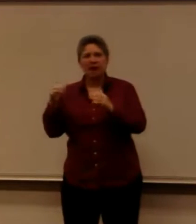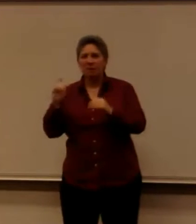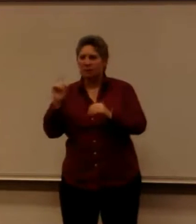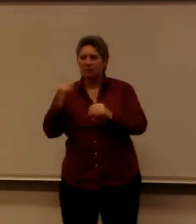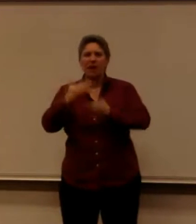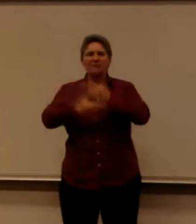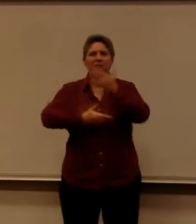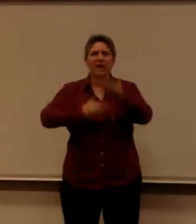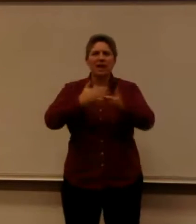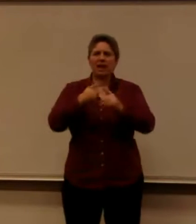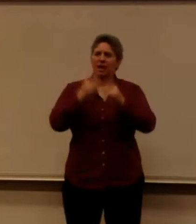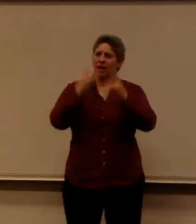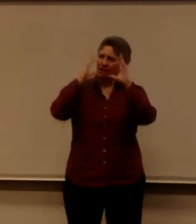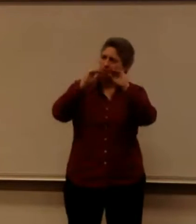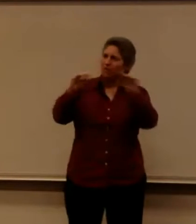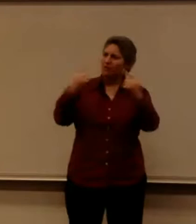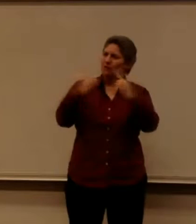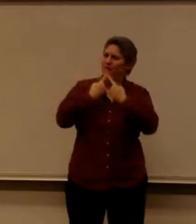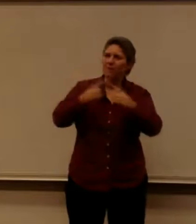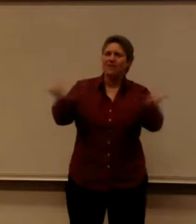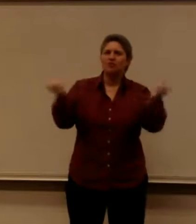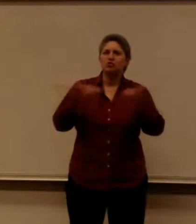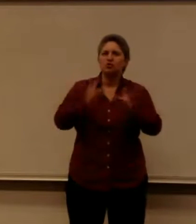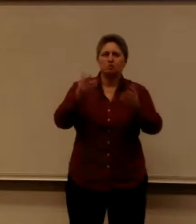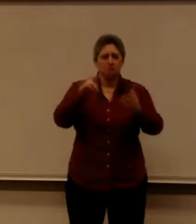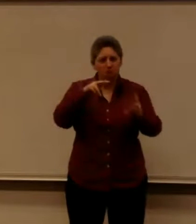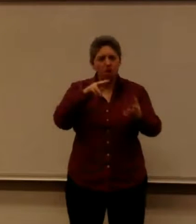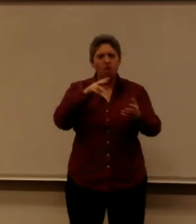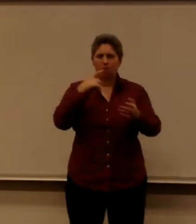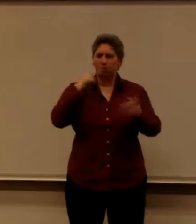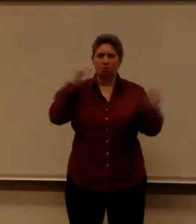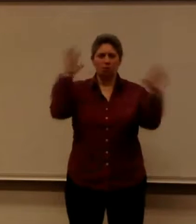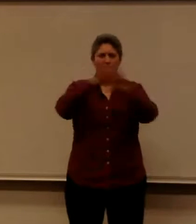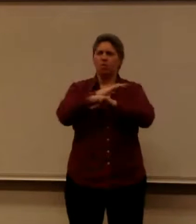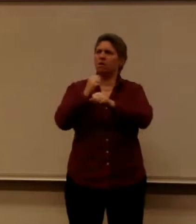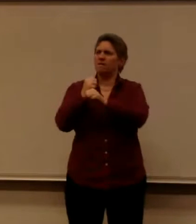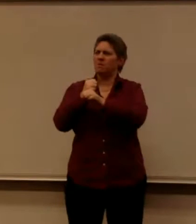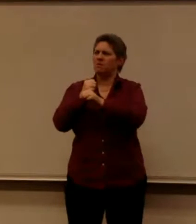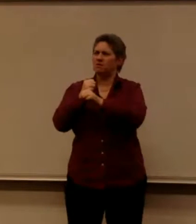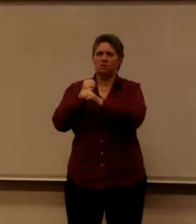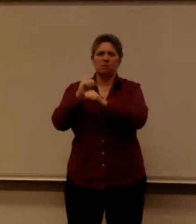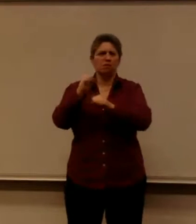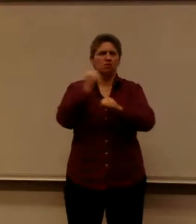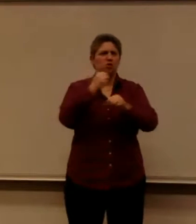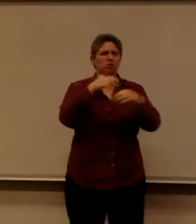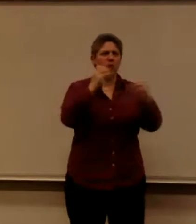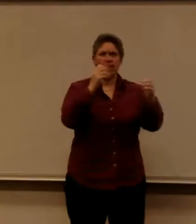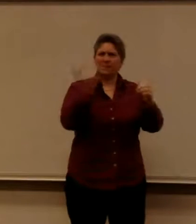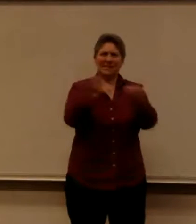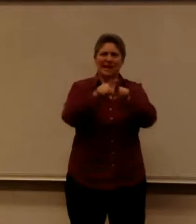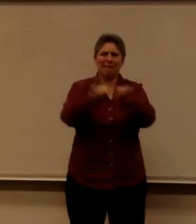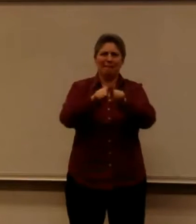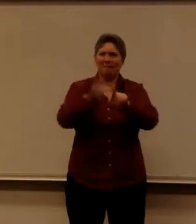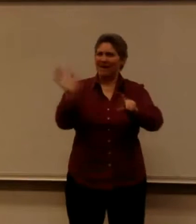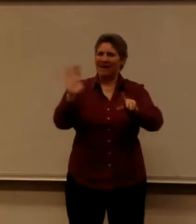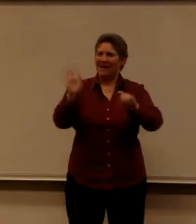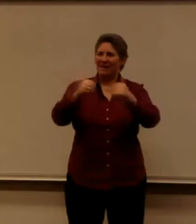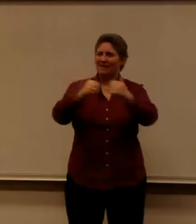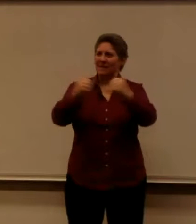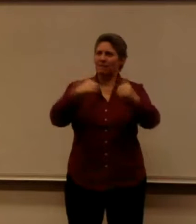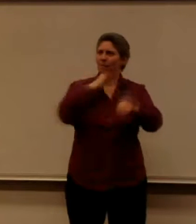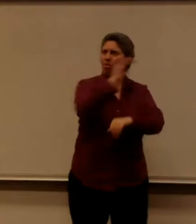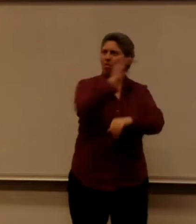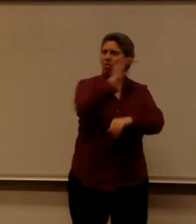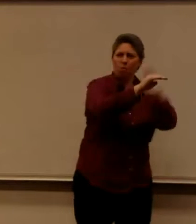Scottish Government is, what the Parliament is. There's been a lot of information going out through the videos. For example, people say, well, there's a